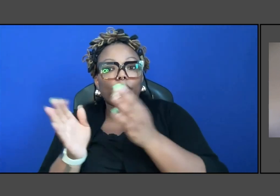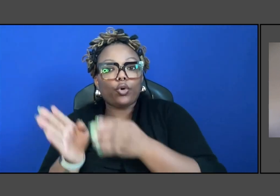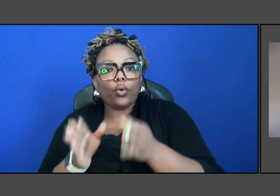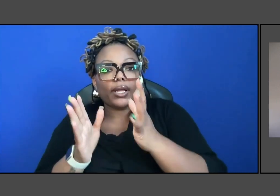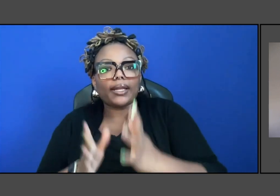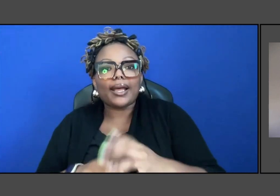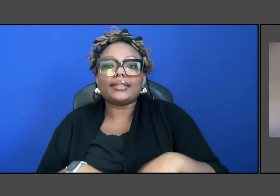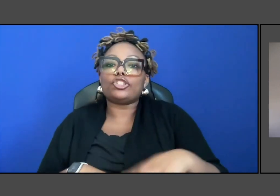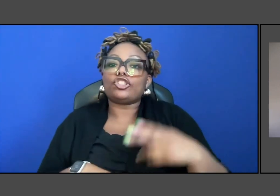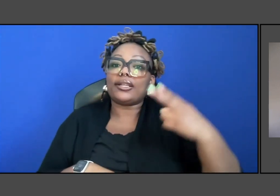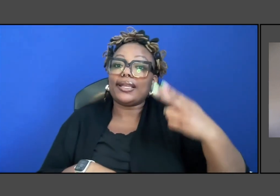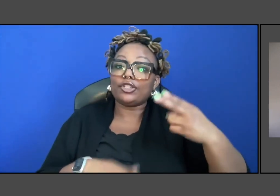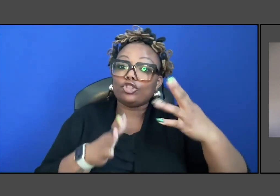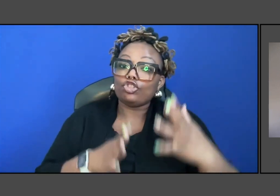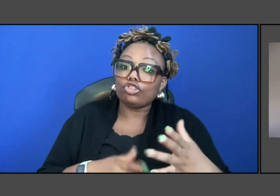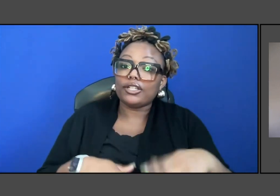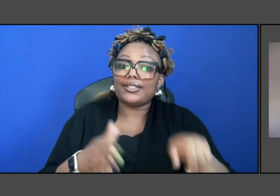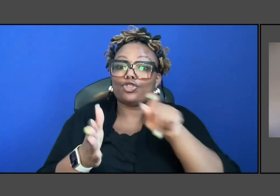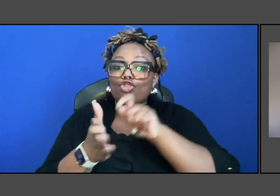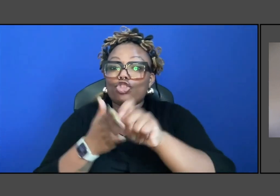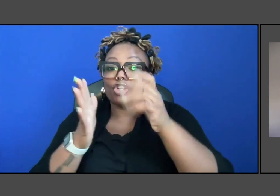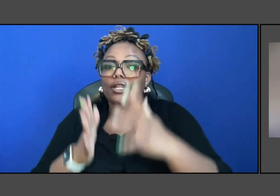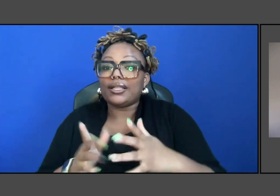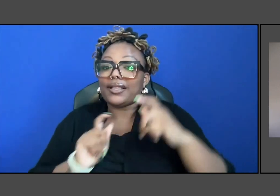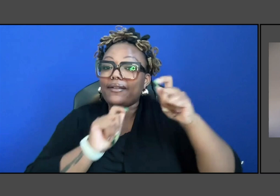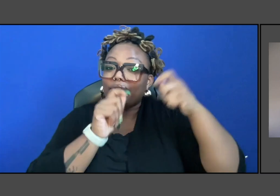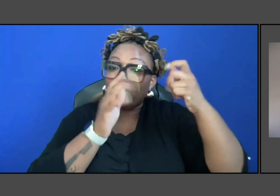historians, journalists, filmmakers,